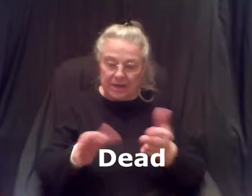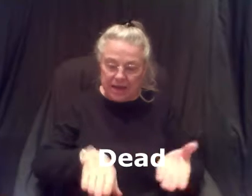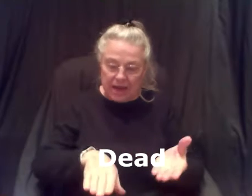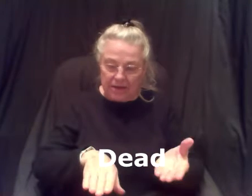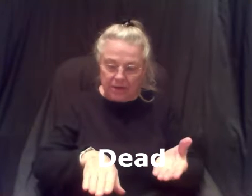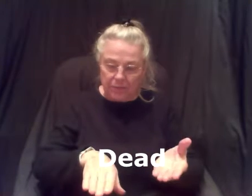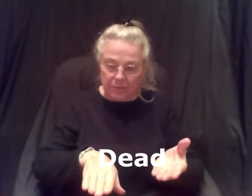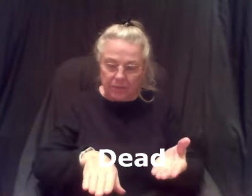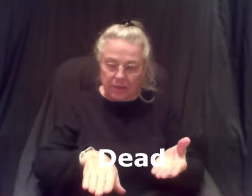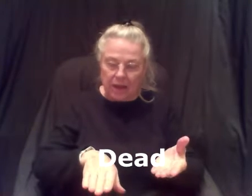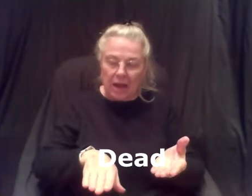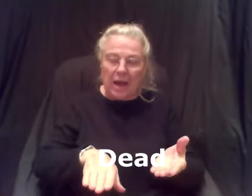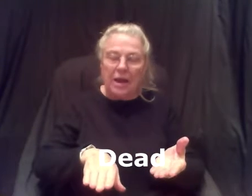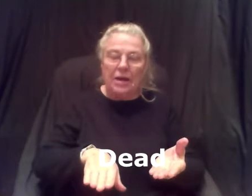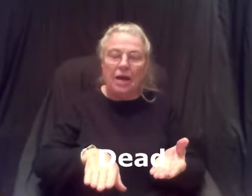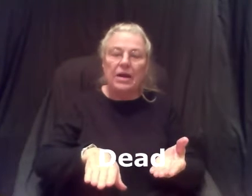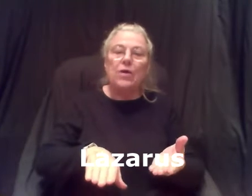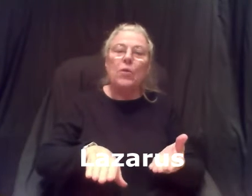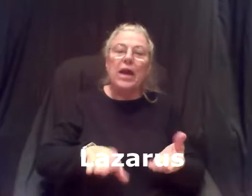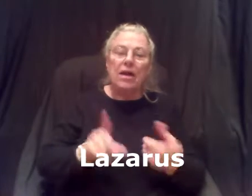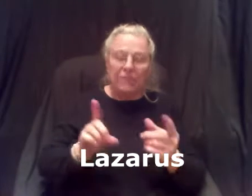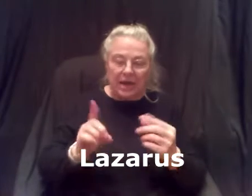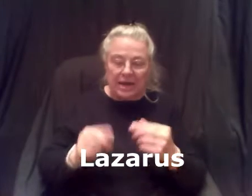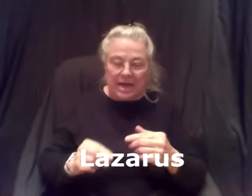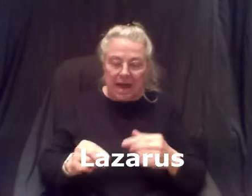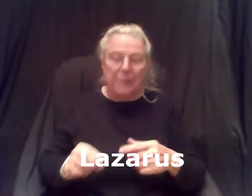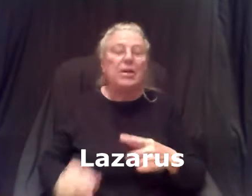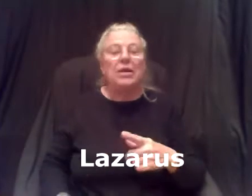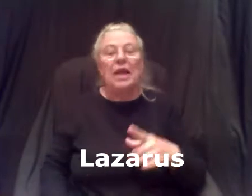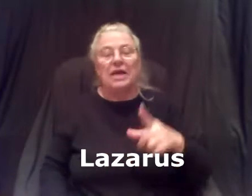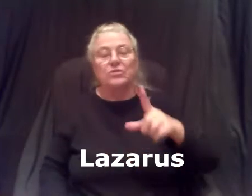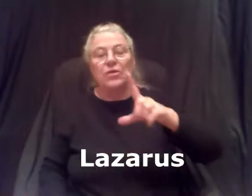Dead. Now here we have a name, Lazarus.